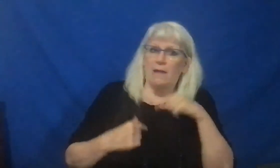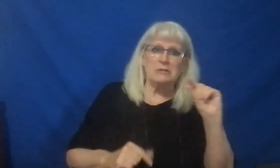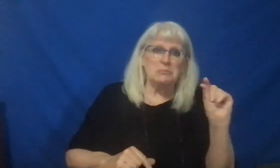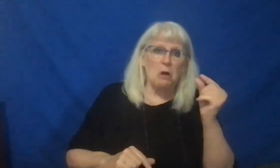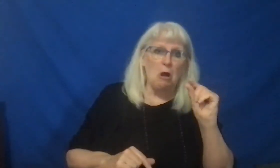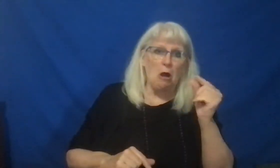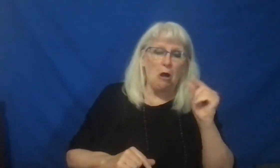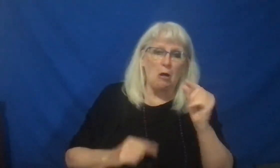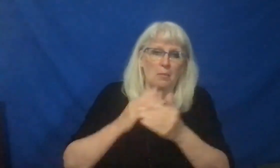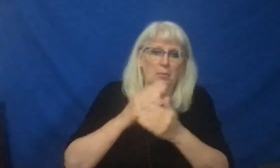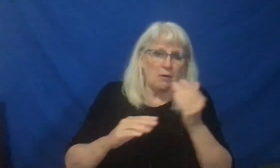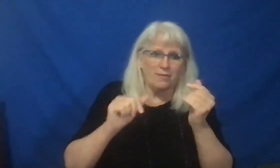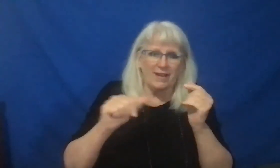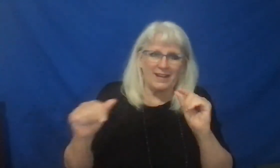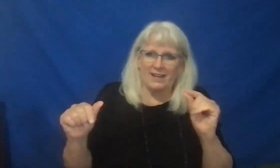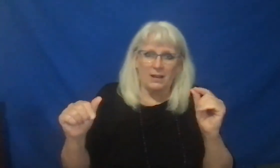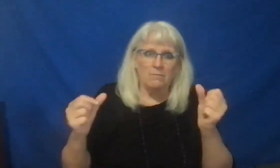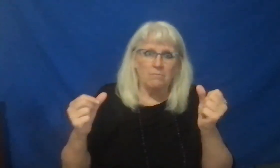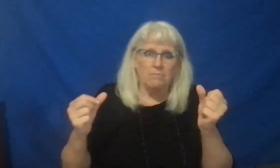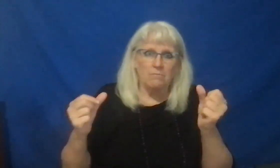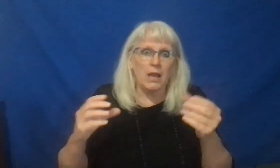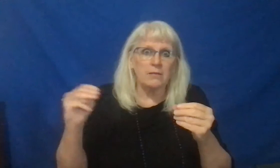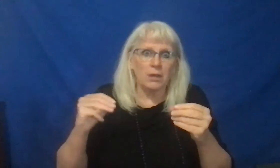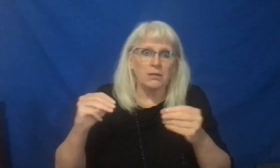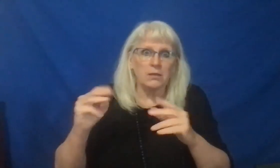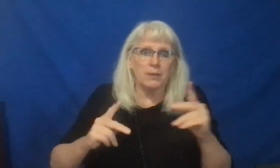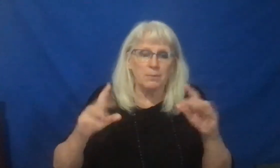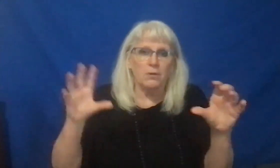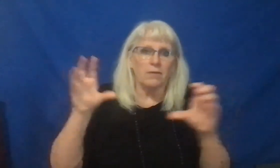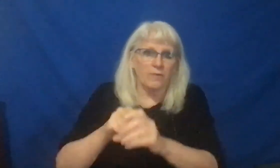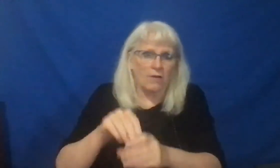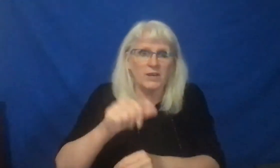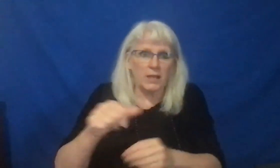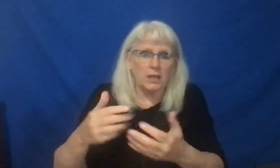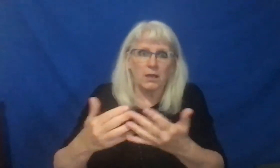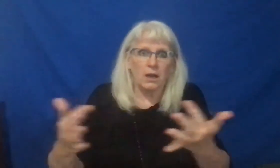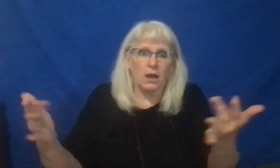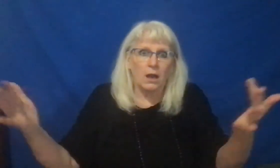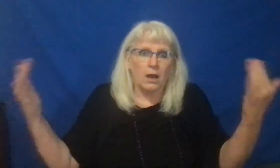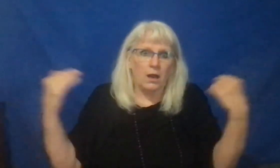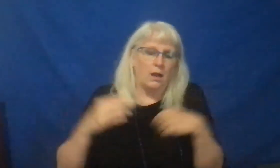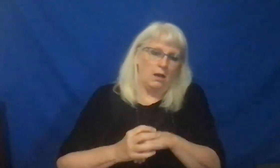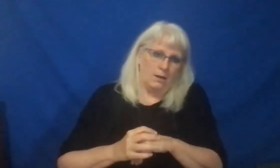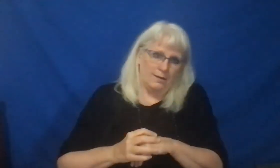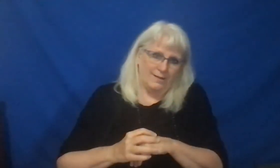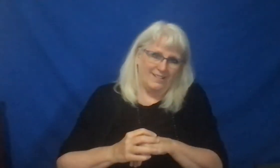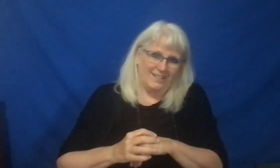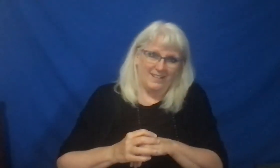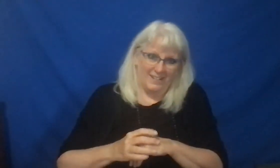part of the millions of people that make up the fellowship of Alcoholics Anonymous. You have opened my eyes to